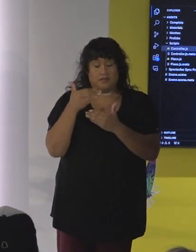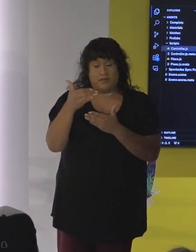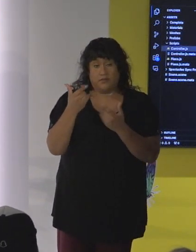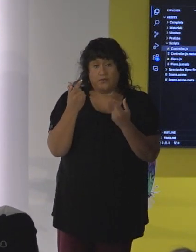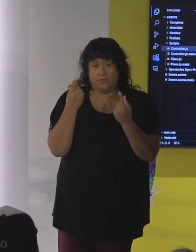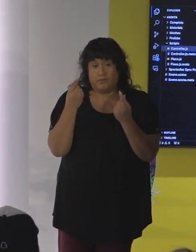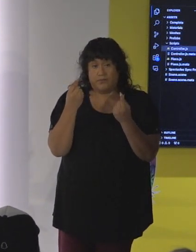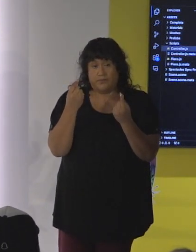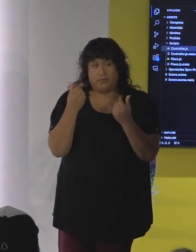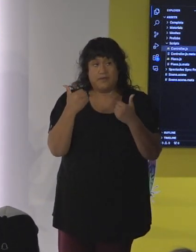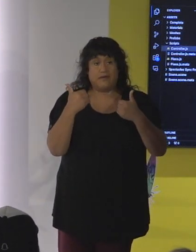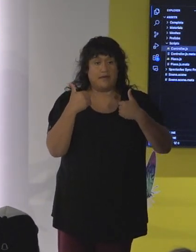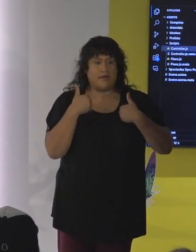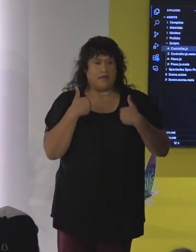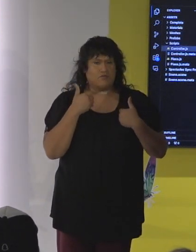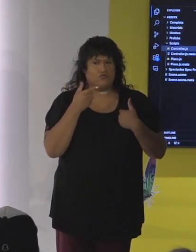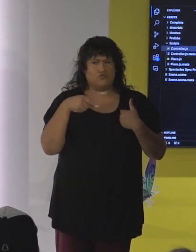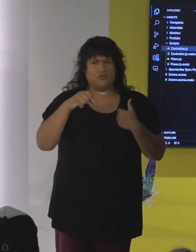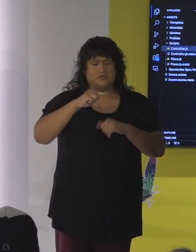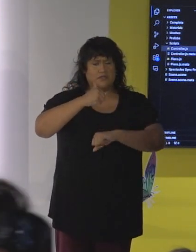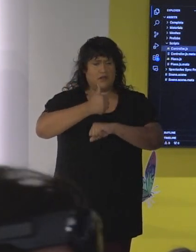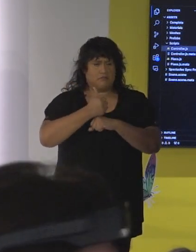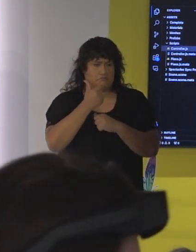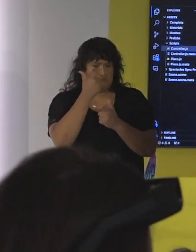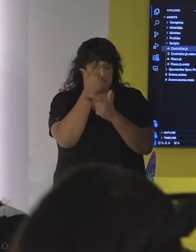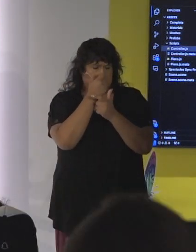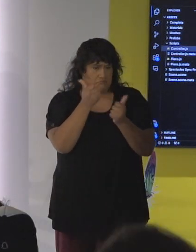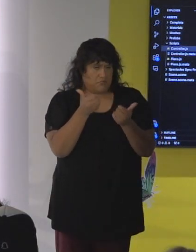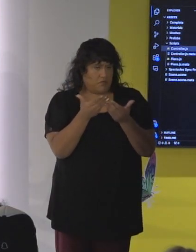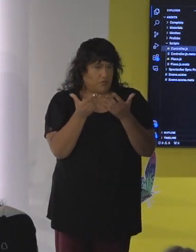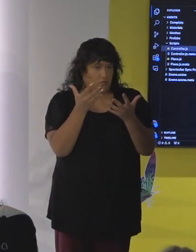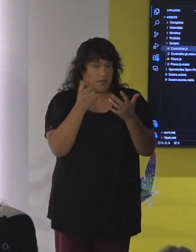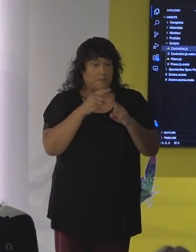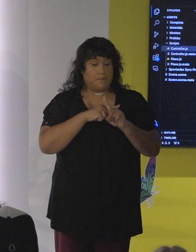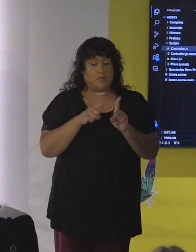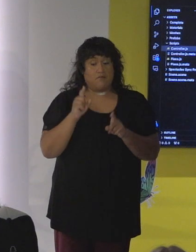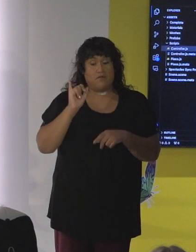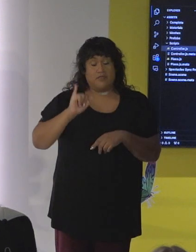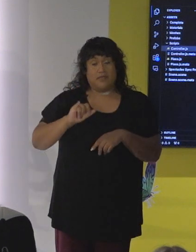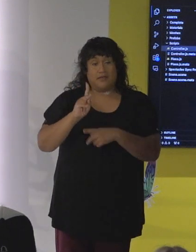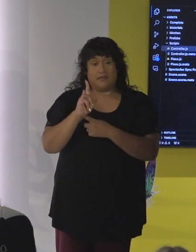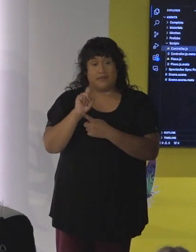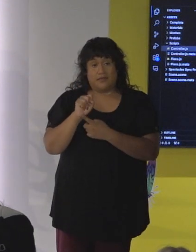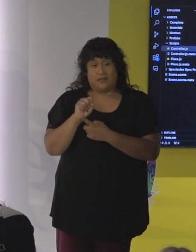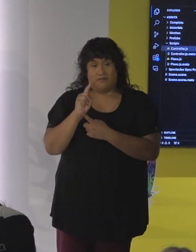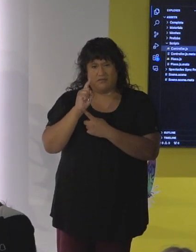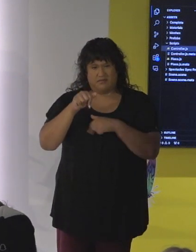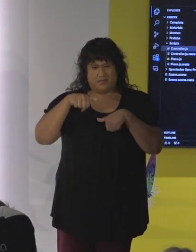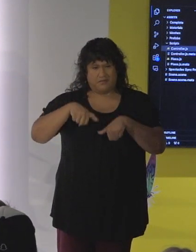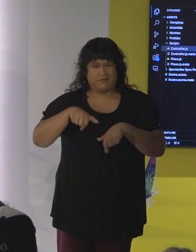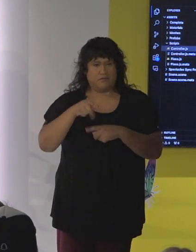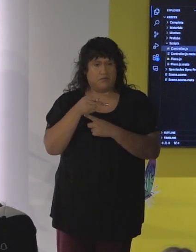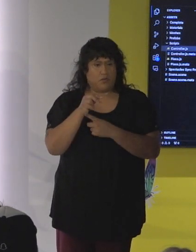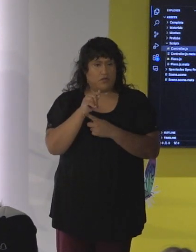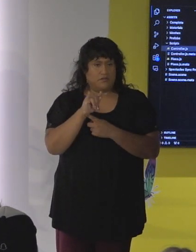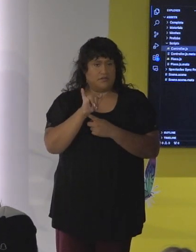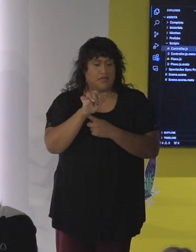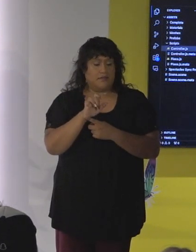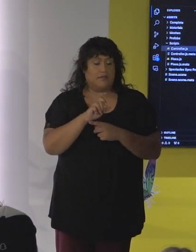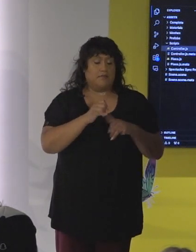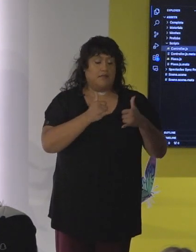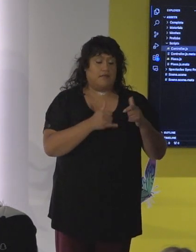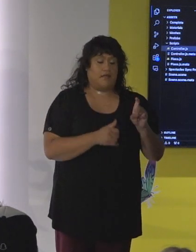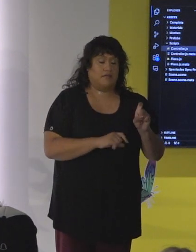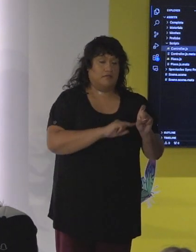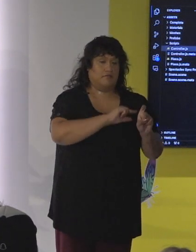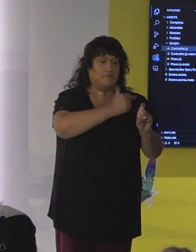is have, you can set this up however you want, but for the sake of this prototype, I'm going to have player X go first. So if the